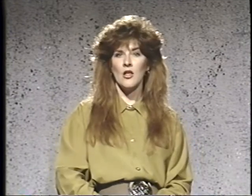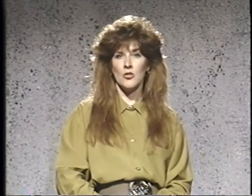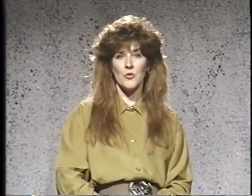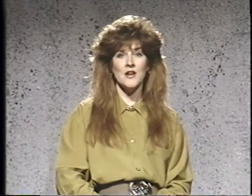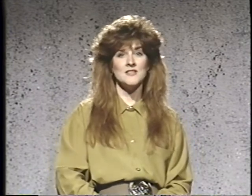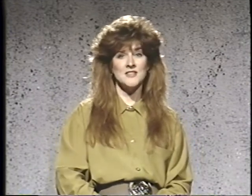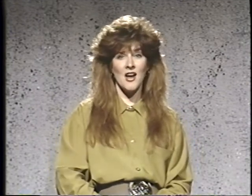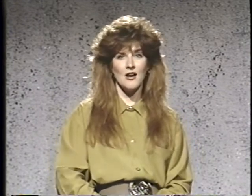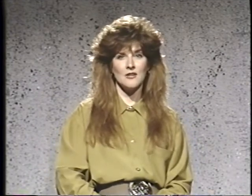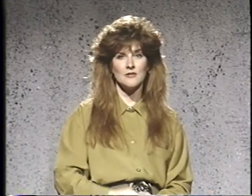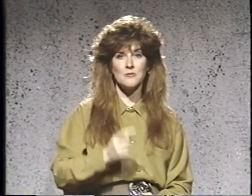thrust tongue.